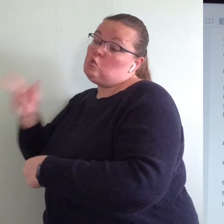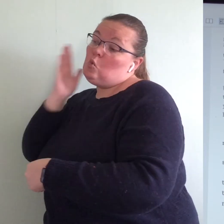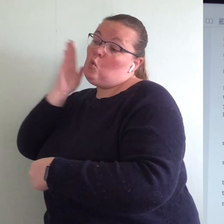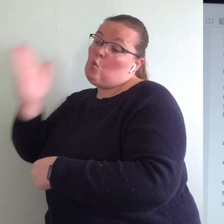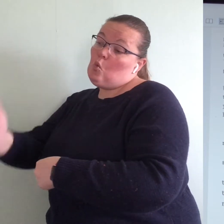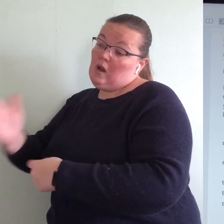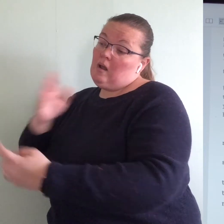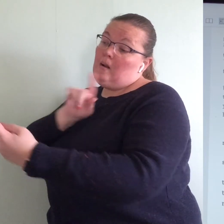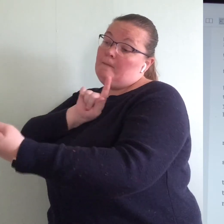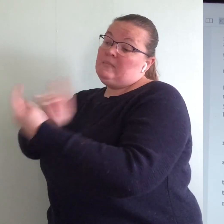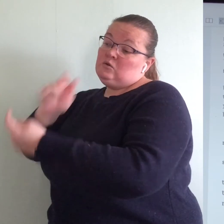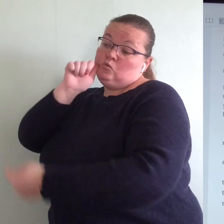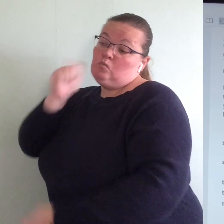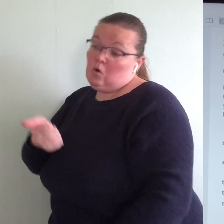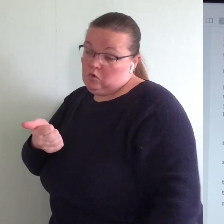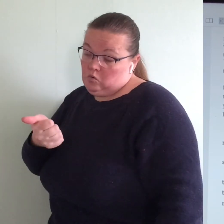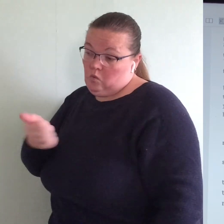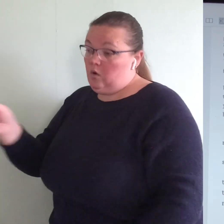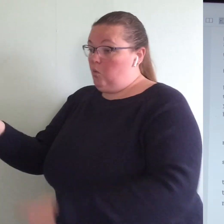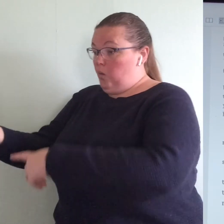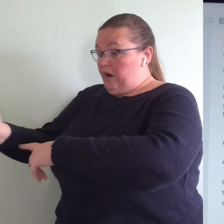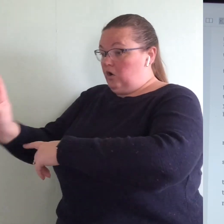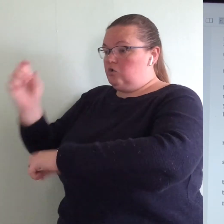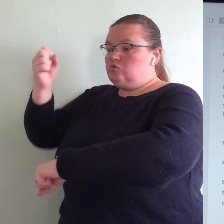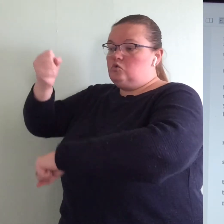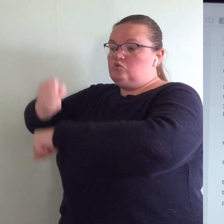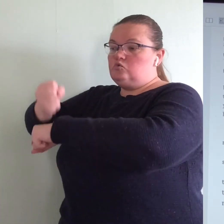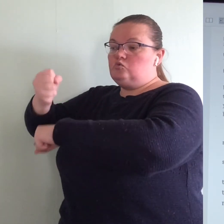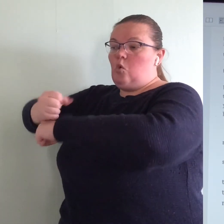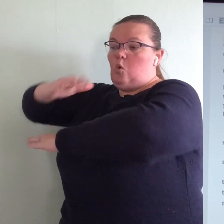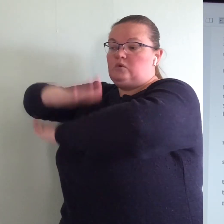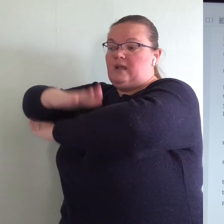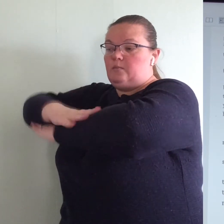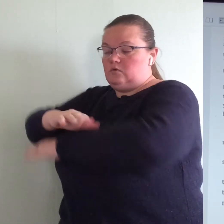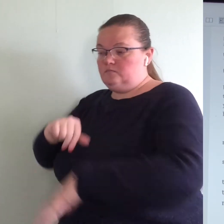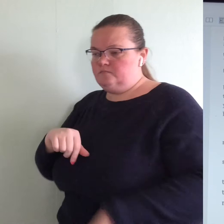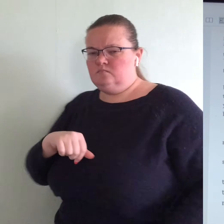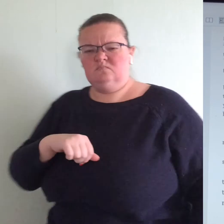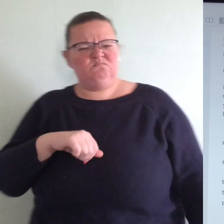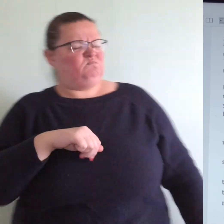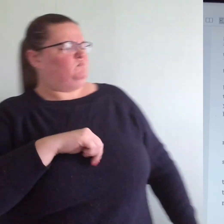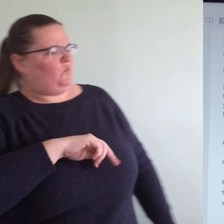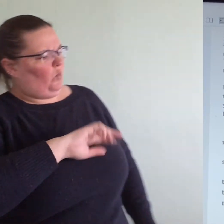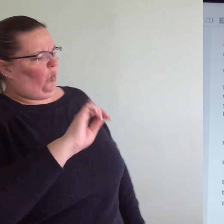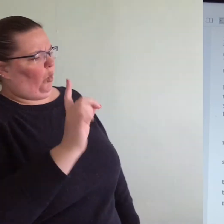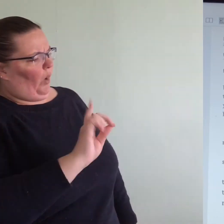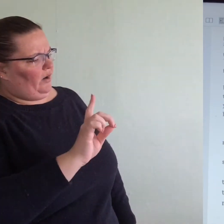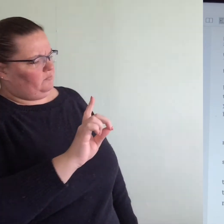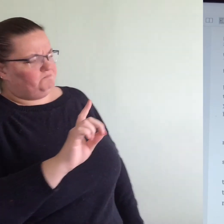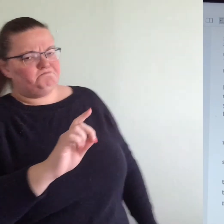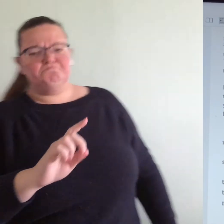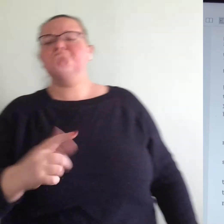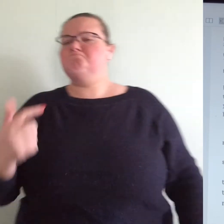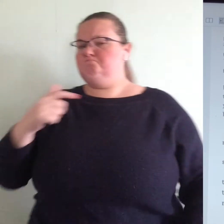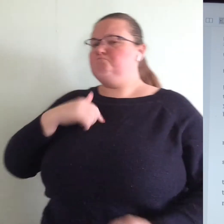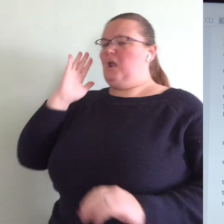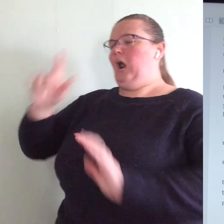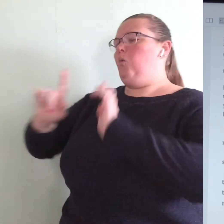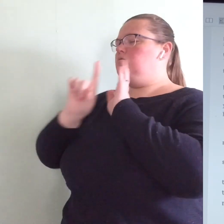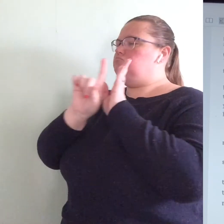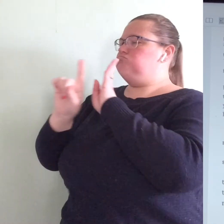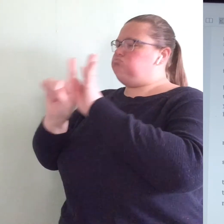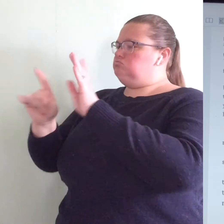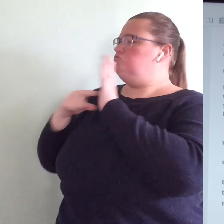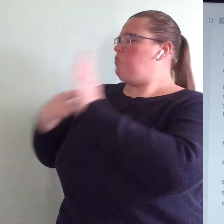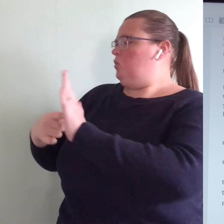are to meet him tomorrow, if you can, at the stone table. Where's that? Said Lucy. I'll show you, said